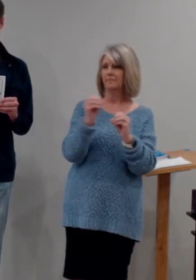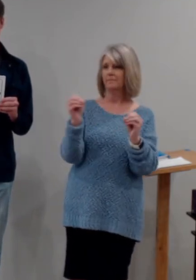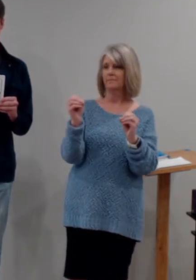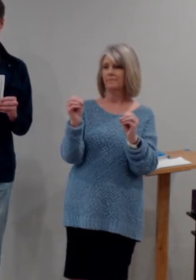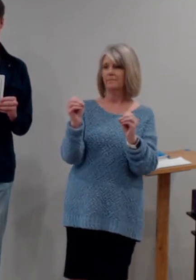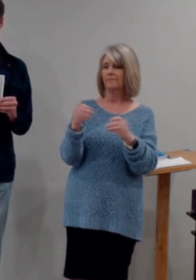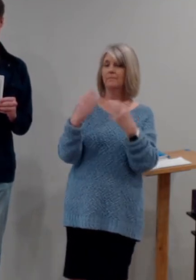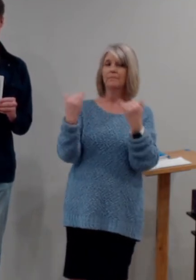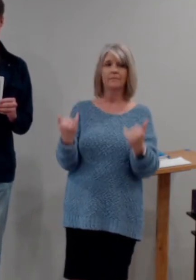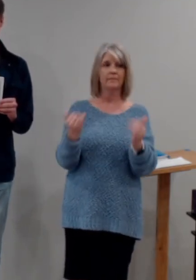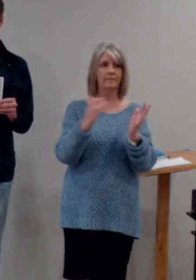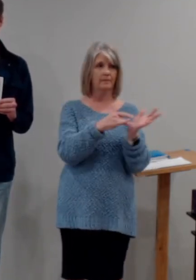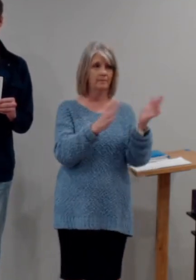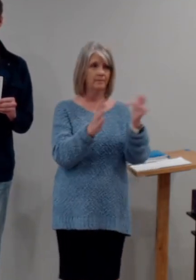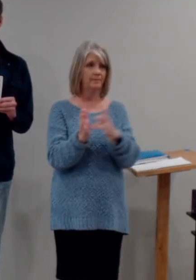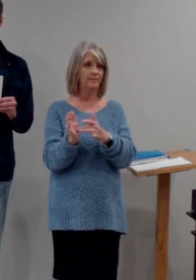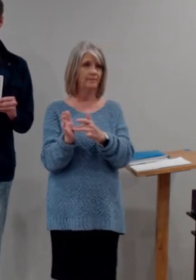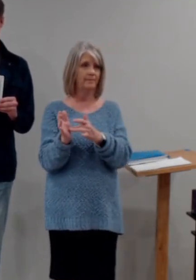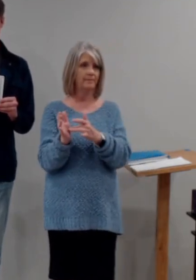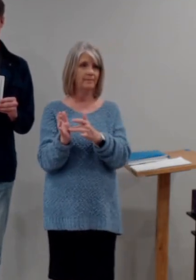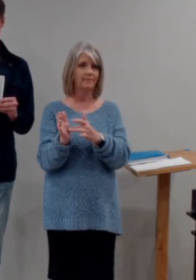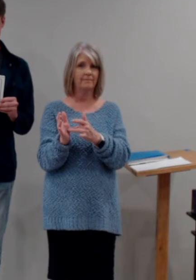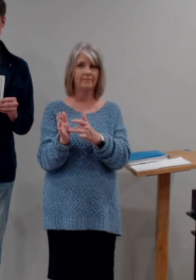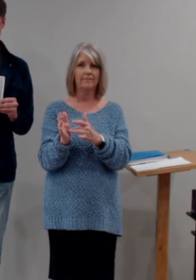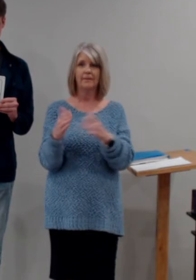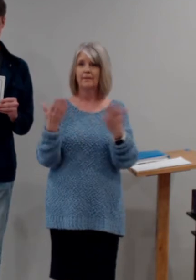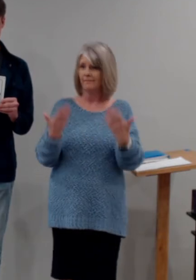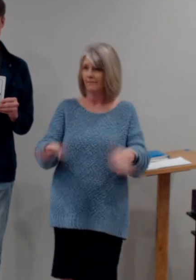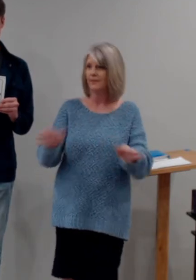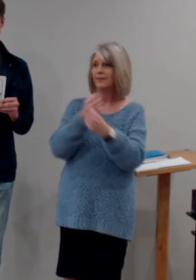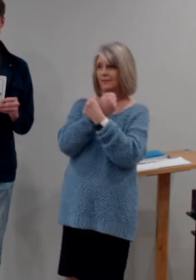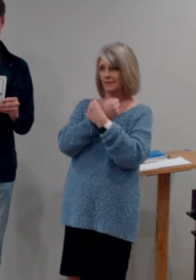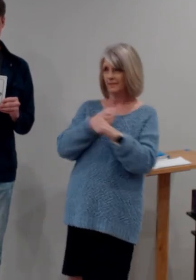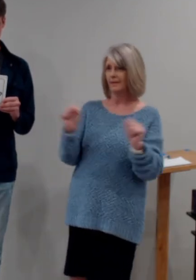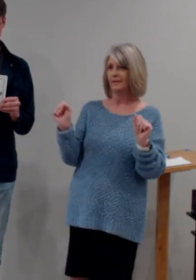Now Jesus finish saved. Heaven.